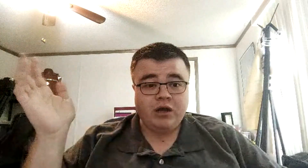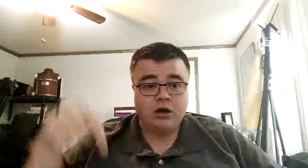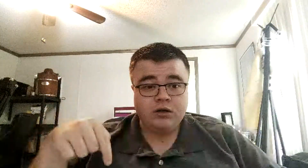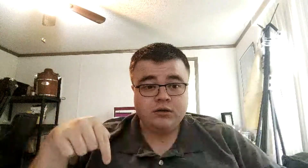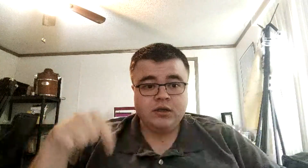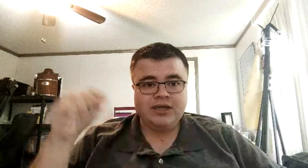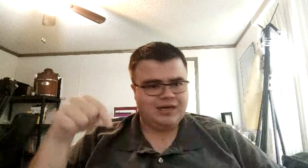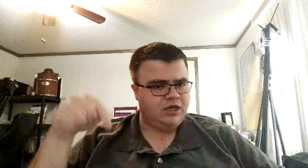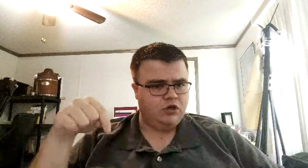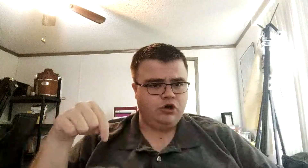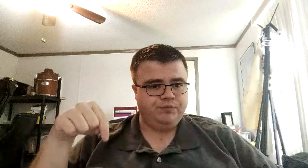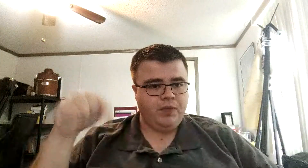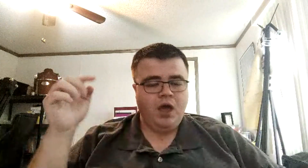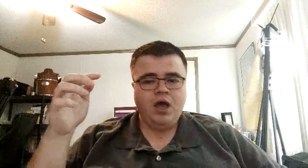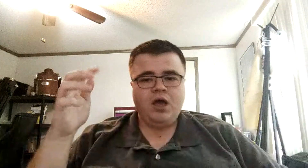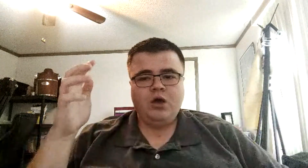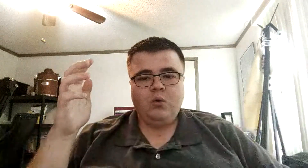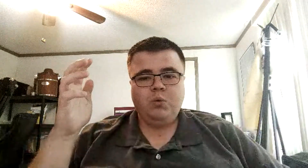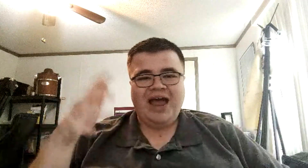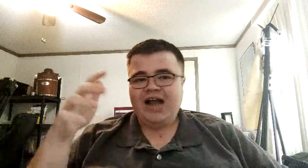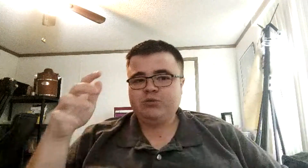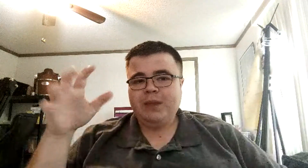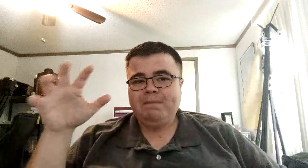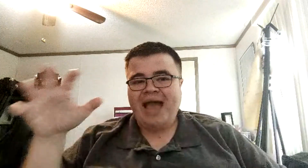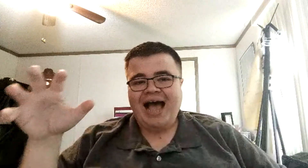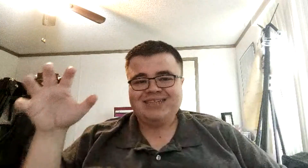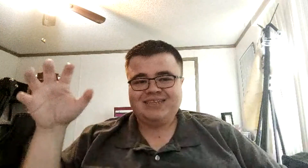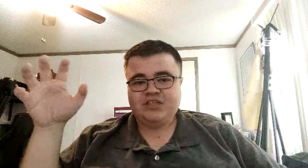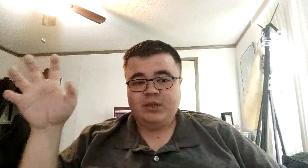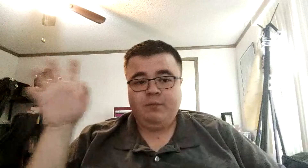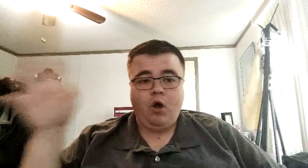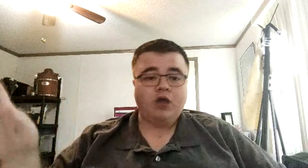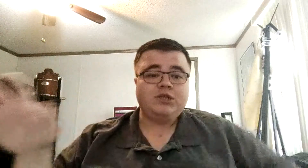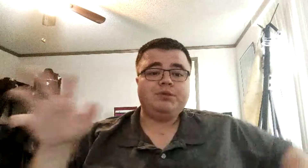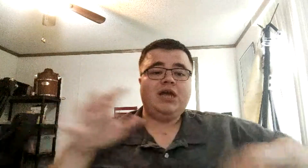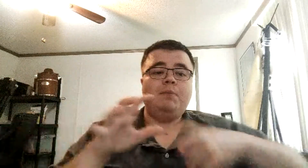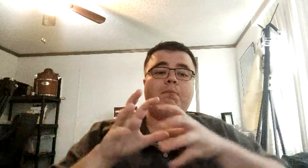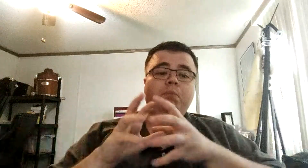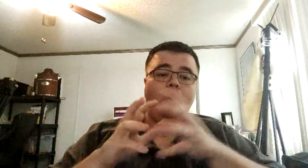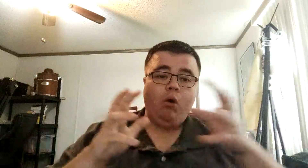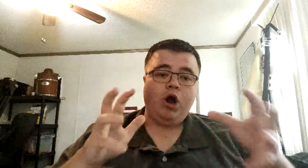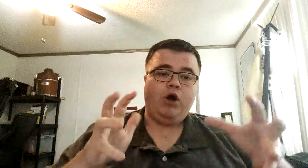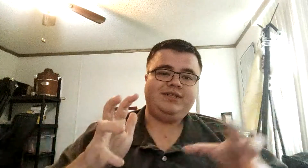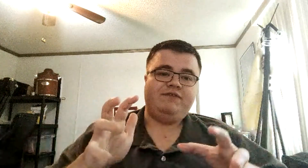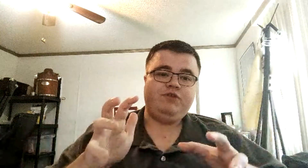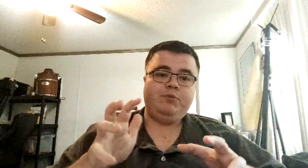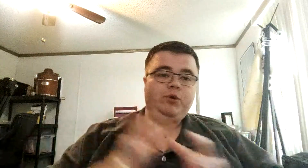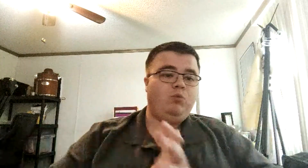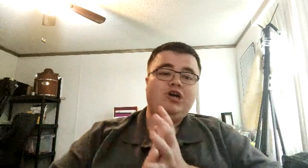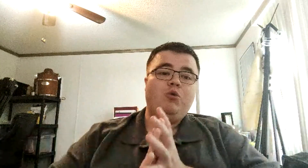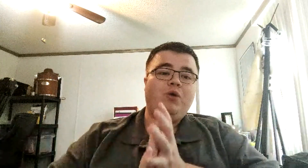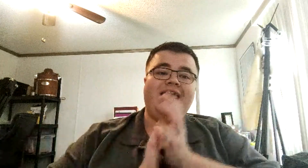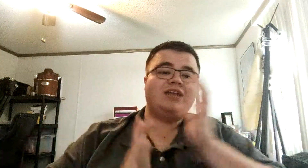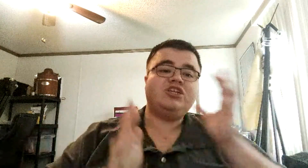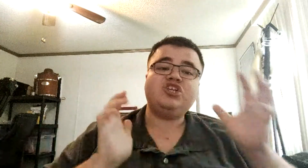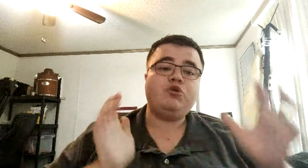America and here, we're actually passing some laws to protect more of that community where we can't